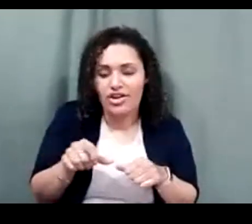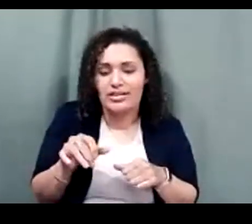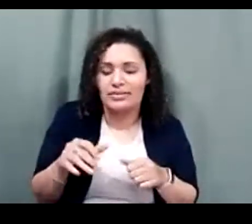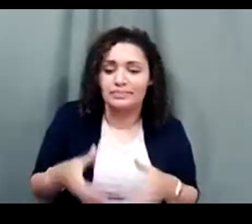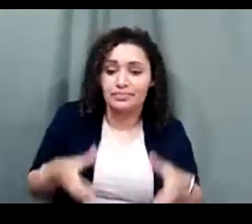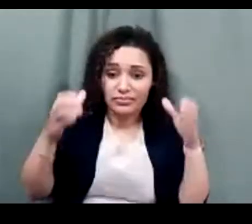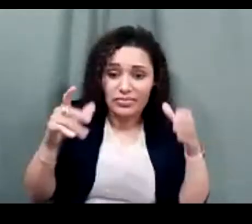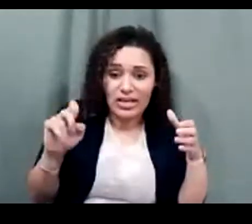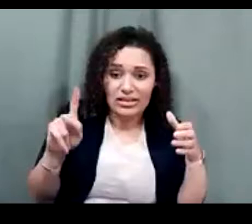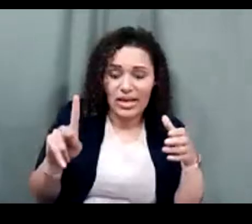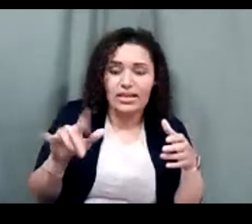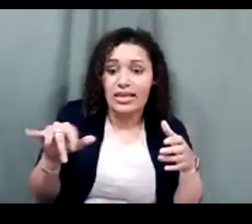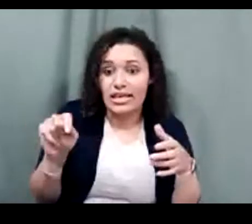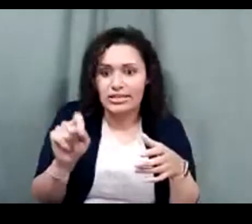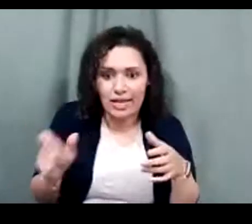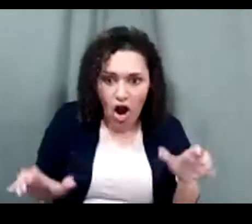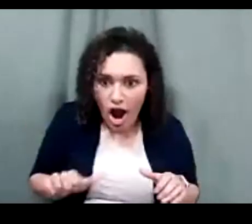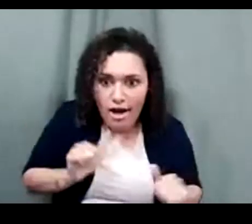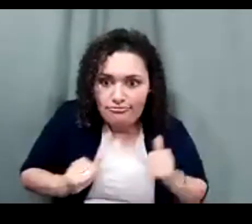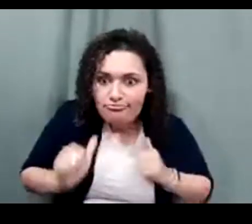super active. That'll be really, really,